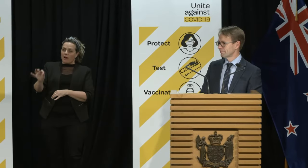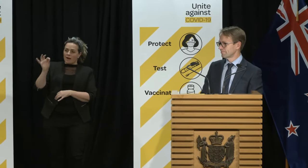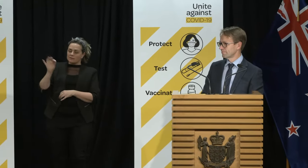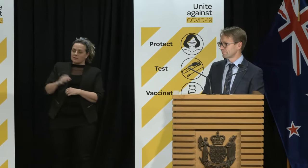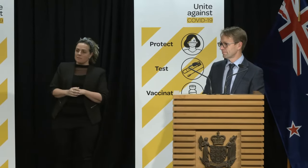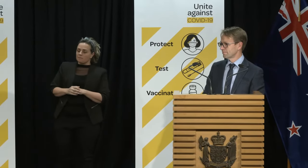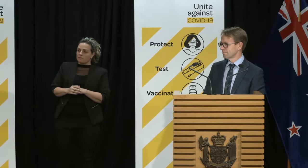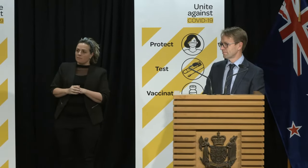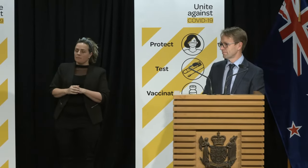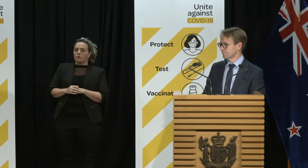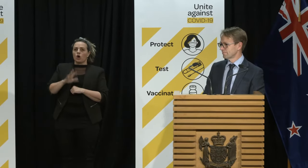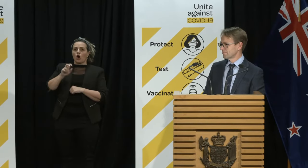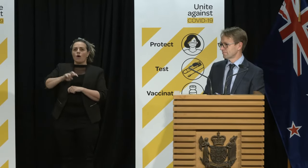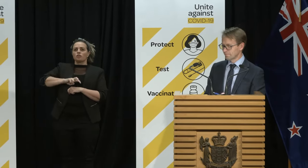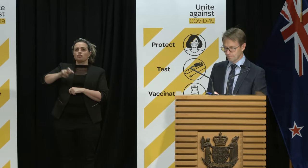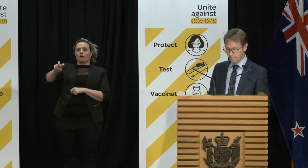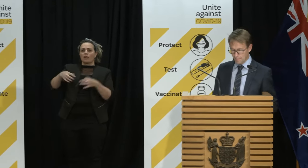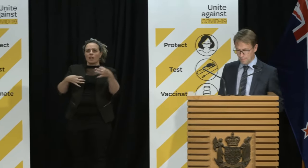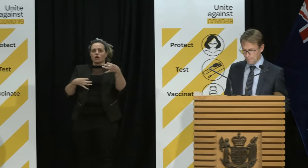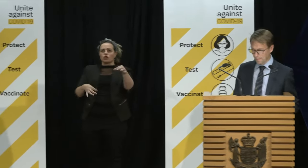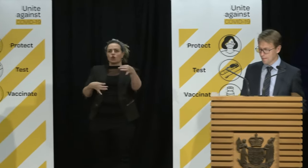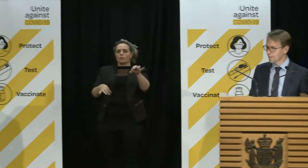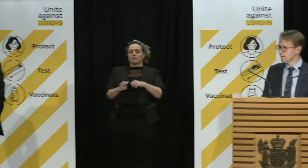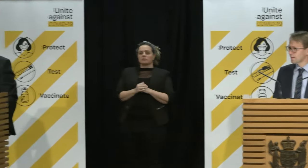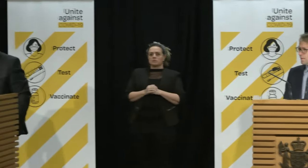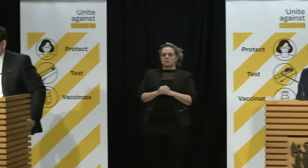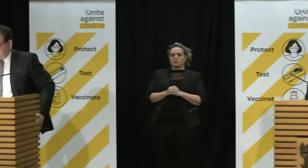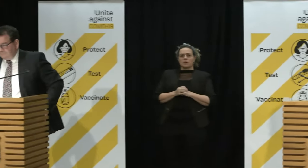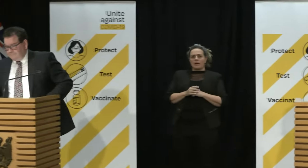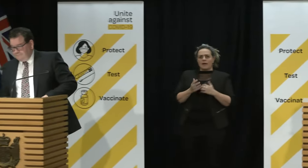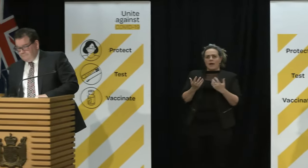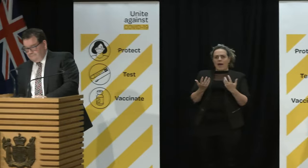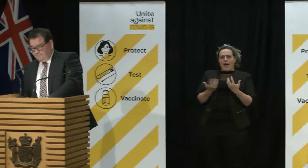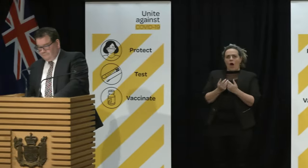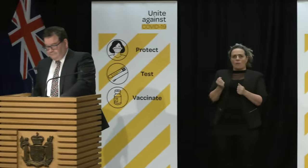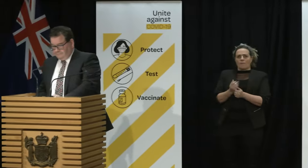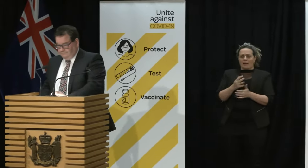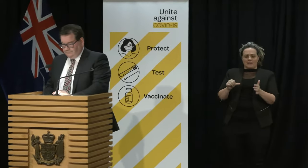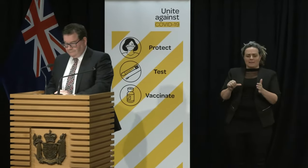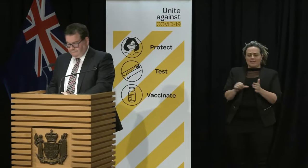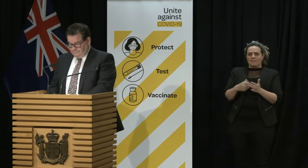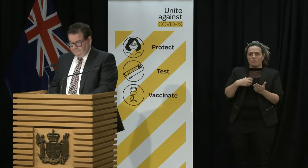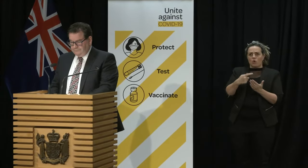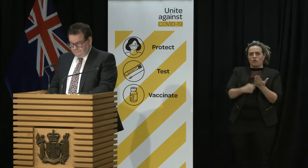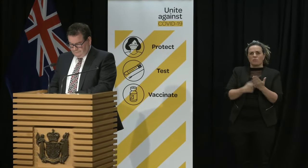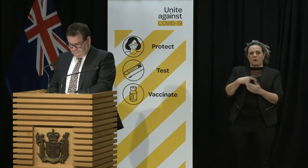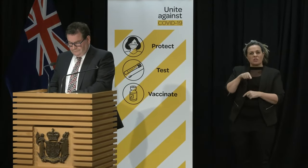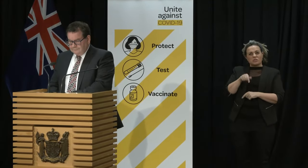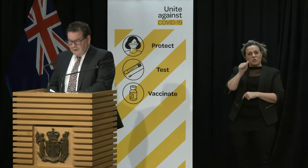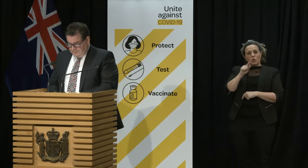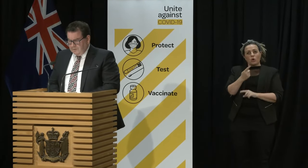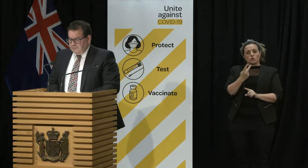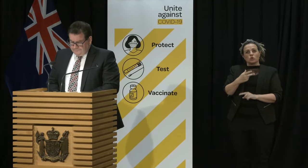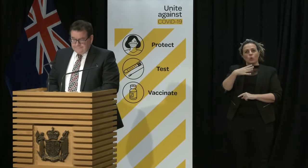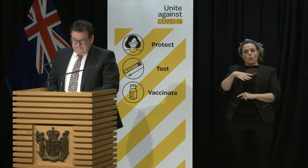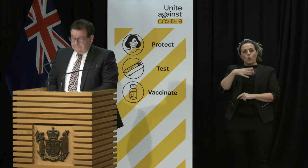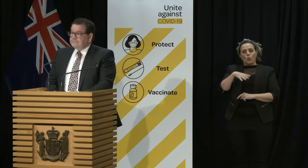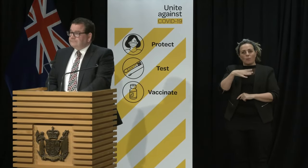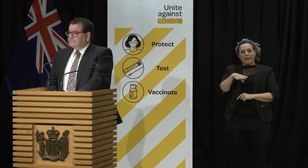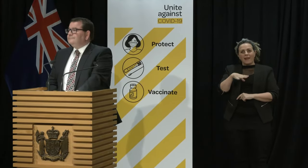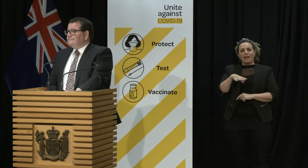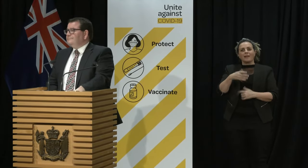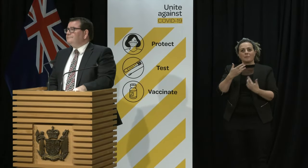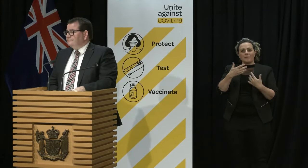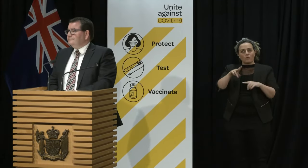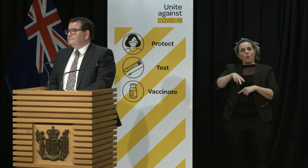on travel documents. So has anything been done to tighten up the process after obviously those two women travelled out and brought